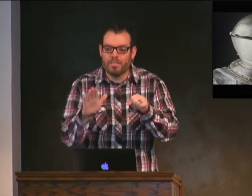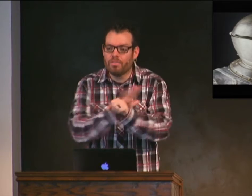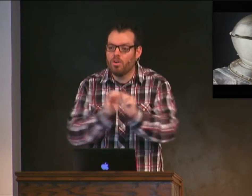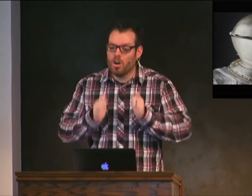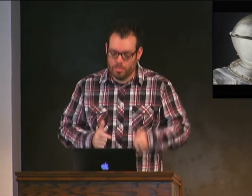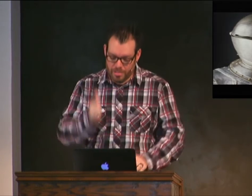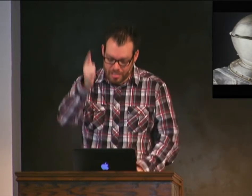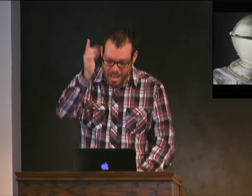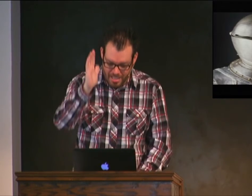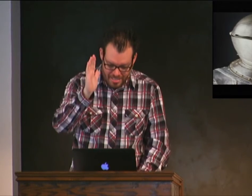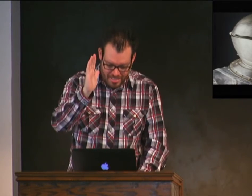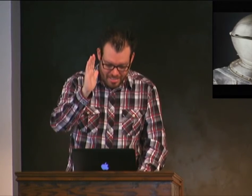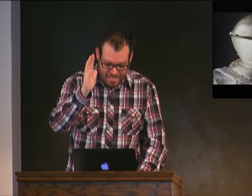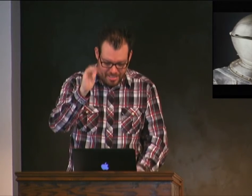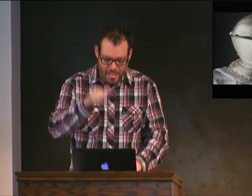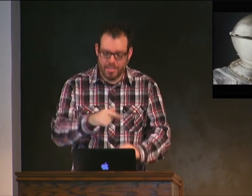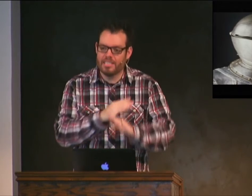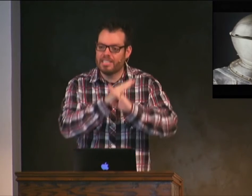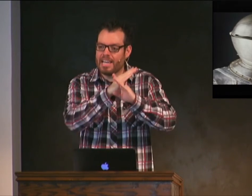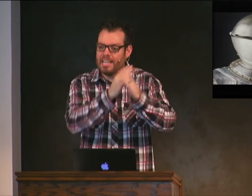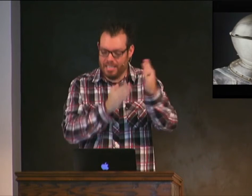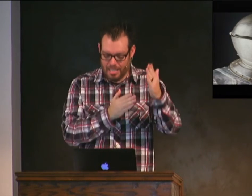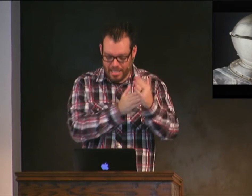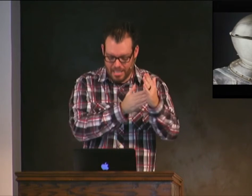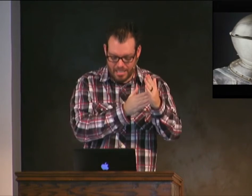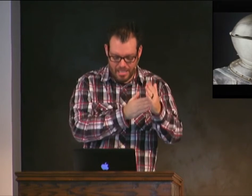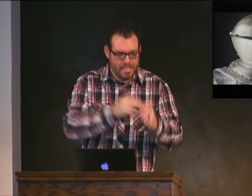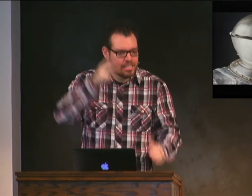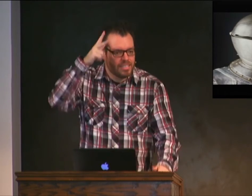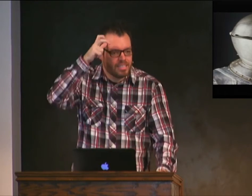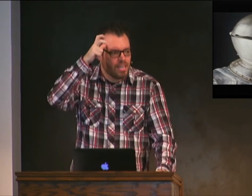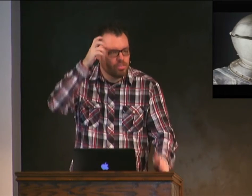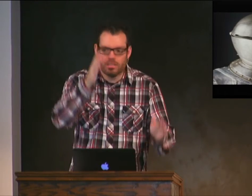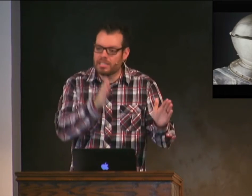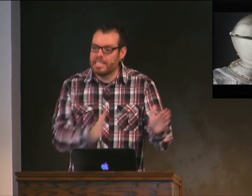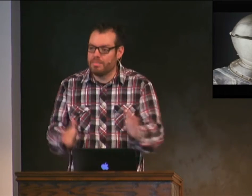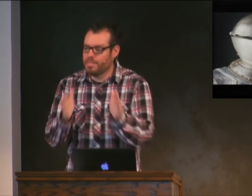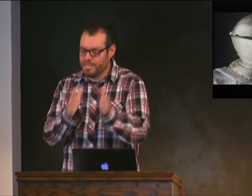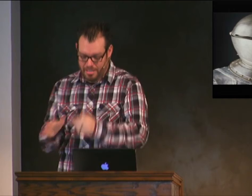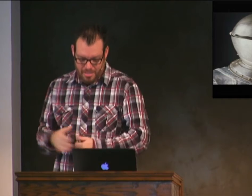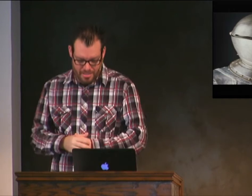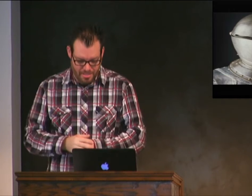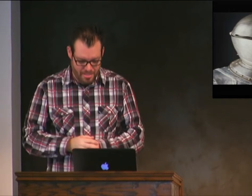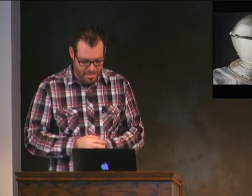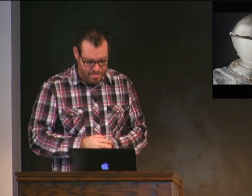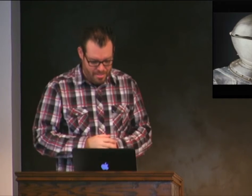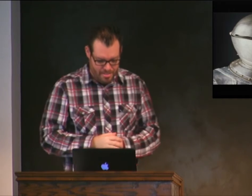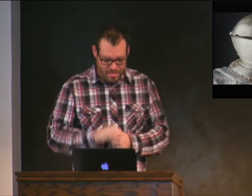Put on the full armor of God that you can stand against the devil's schemes.